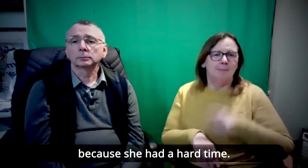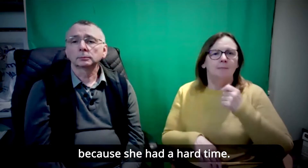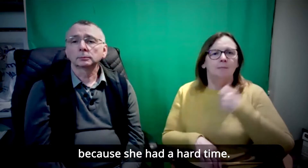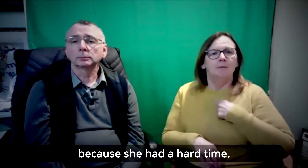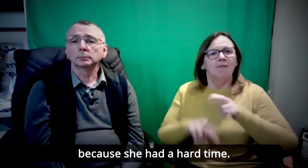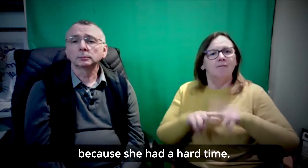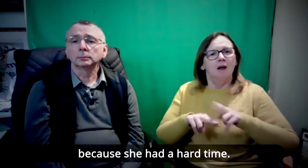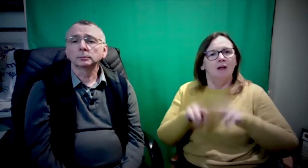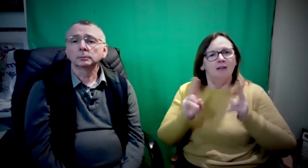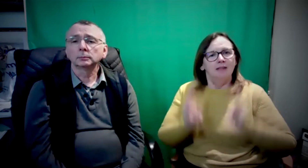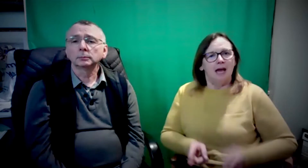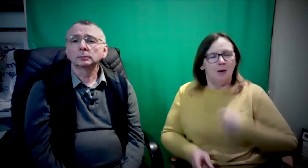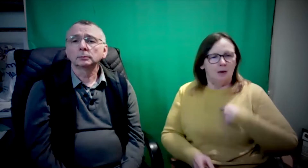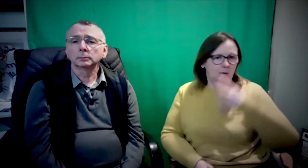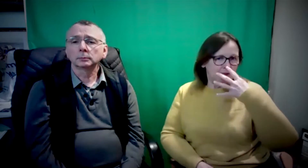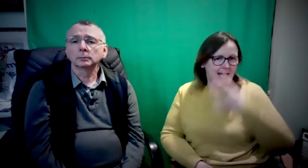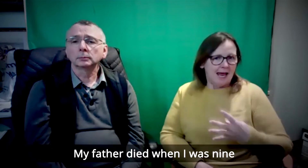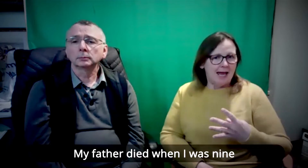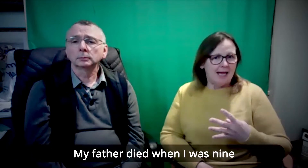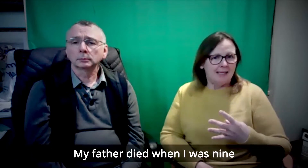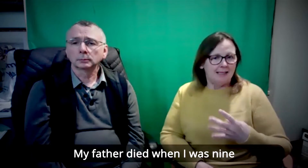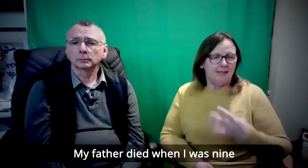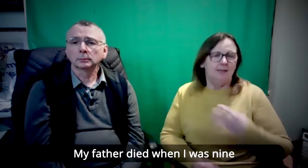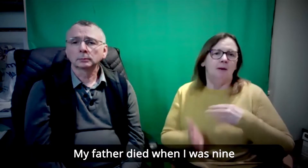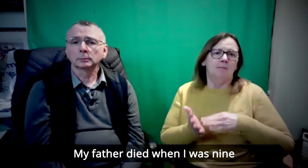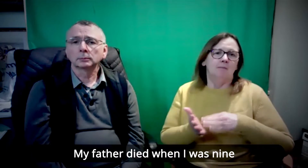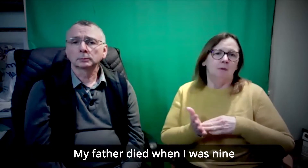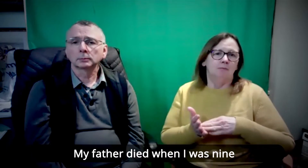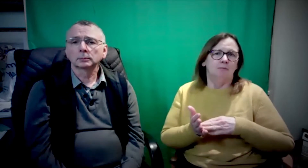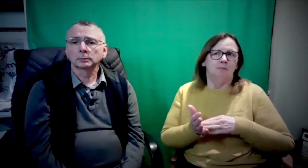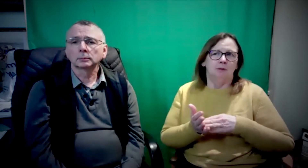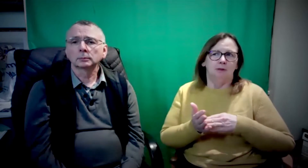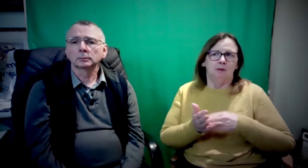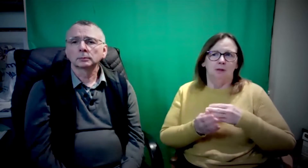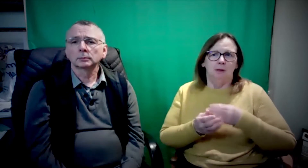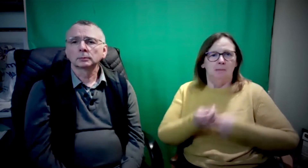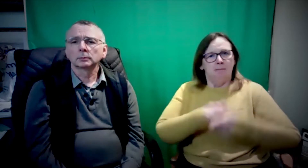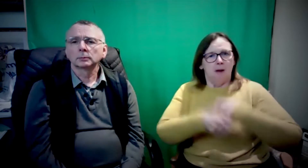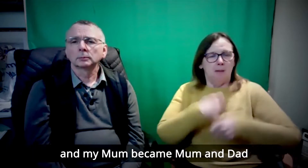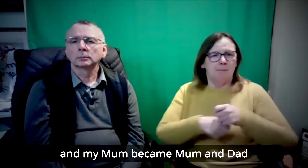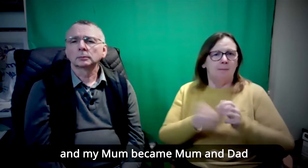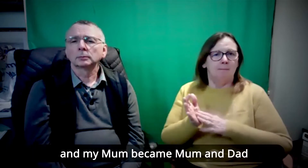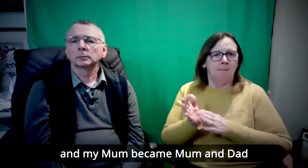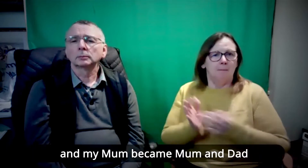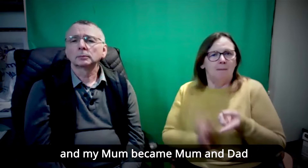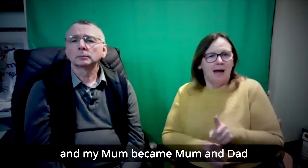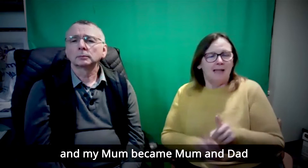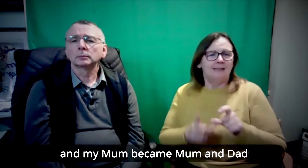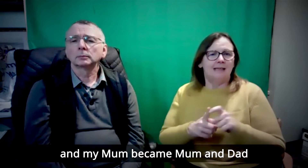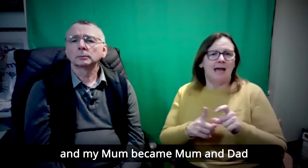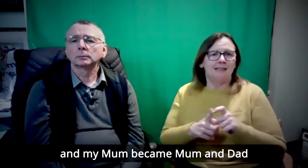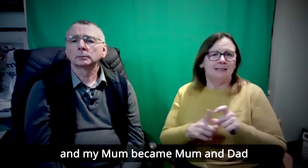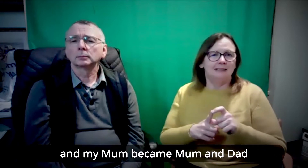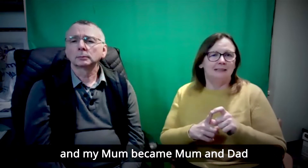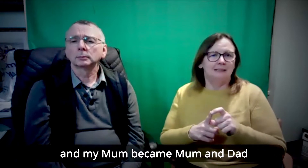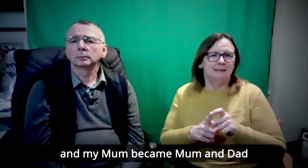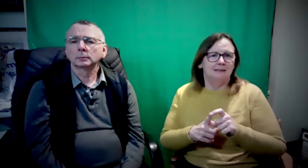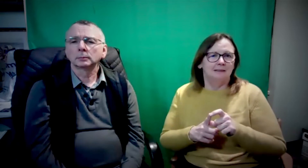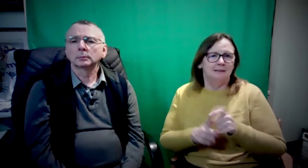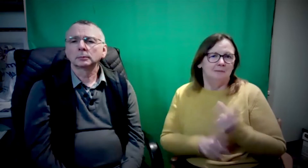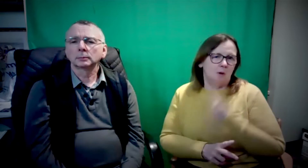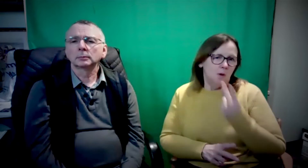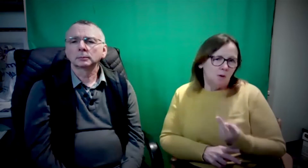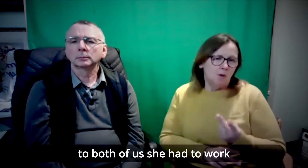she had a hard time. My father died when I was 9, and my mum became mum and